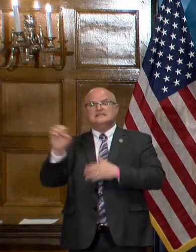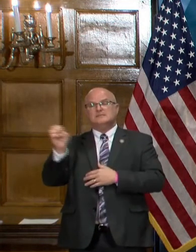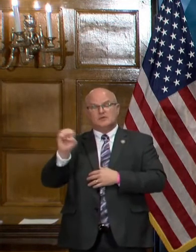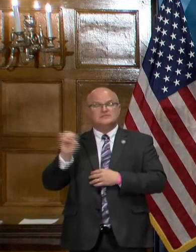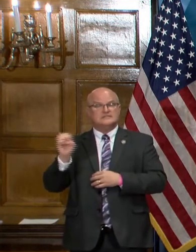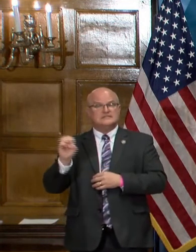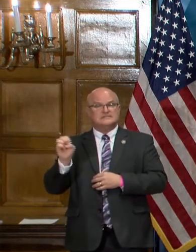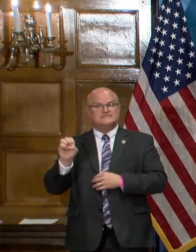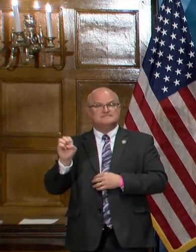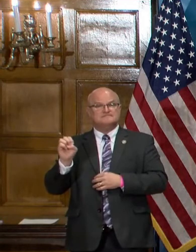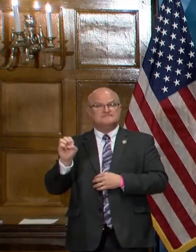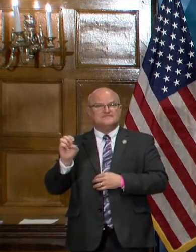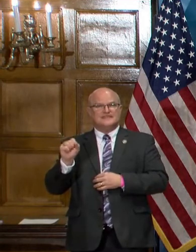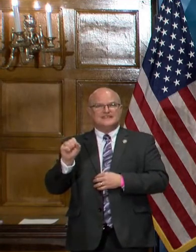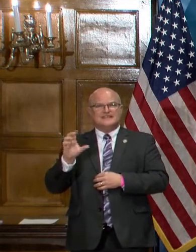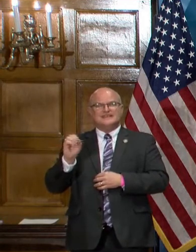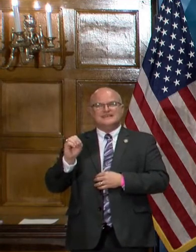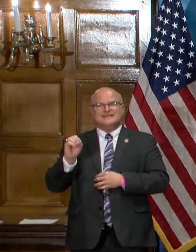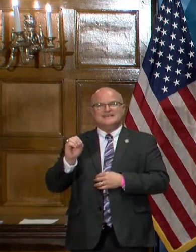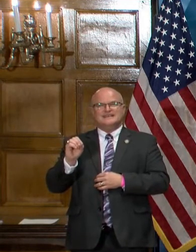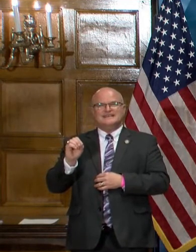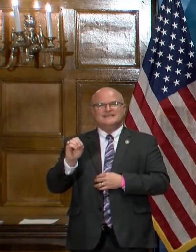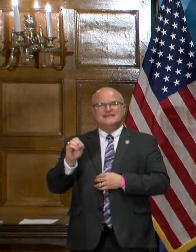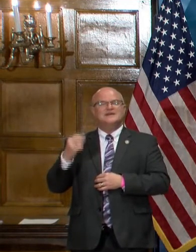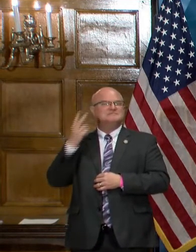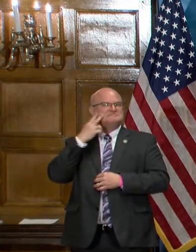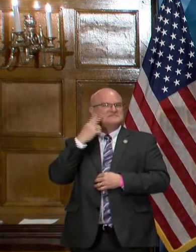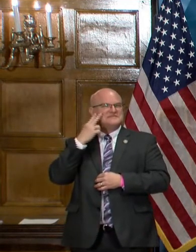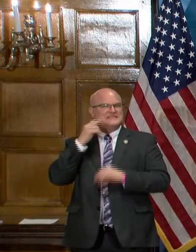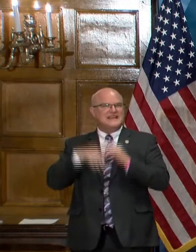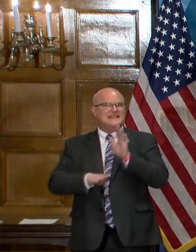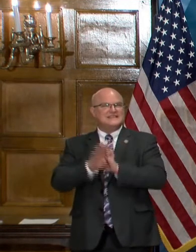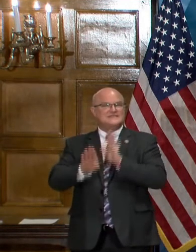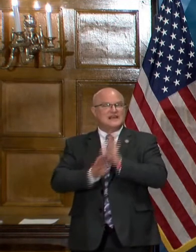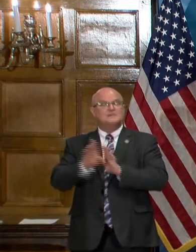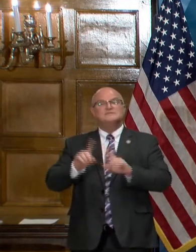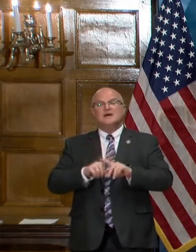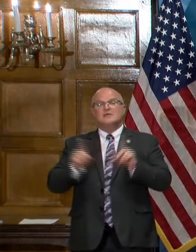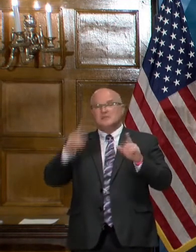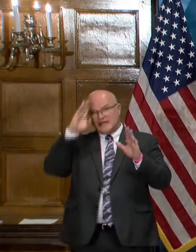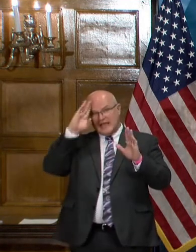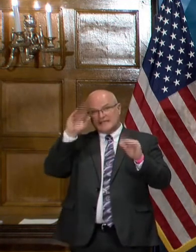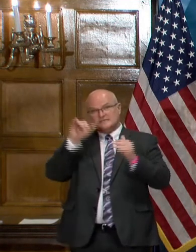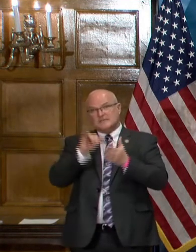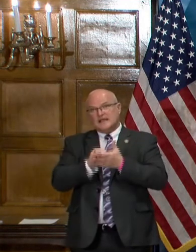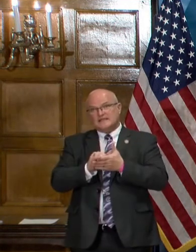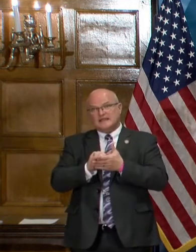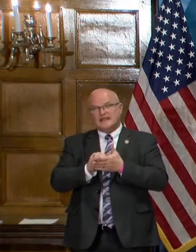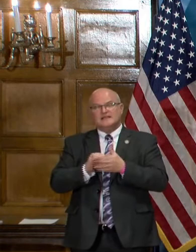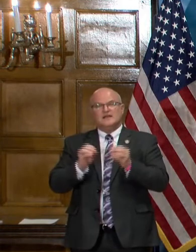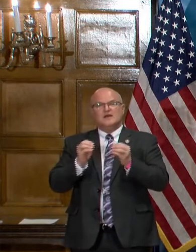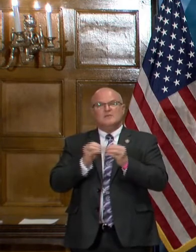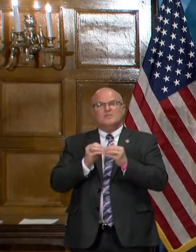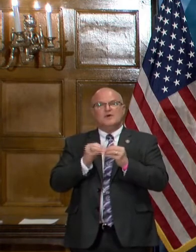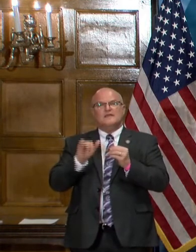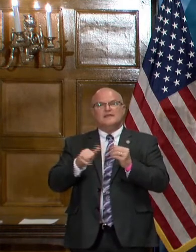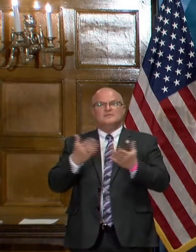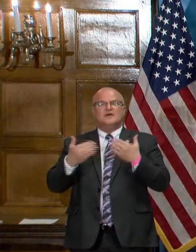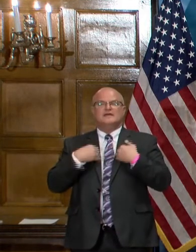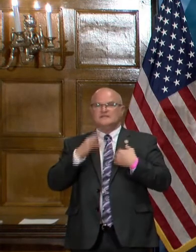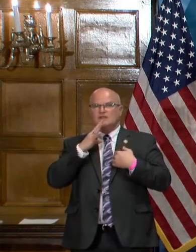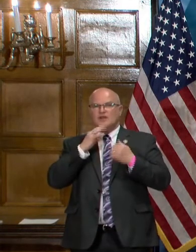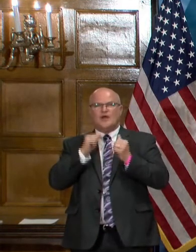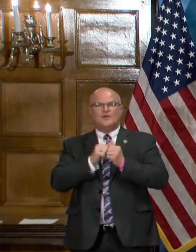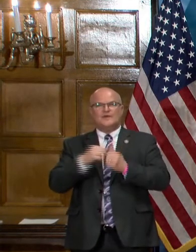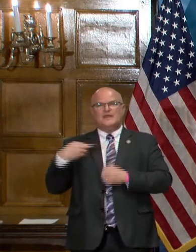emergency. So we'll see how that develops, but I expect that. Further beyond that, you probably would have to talk